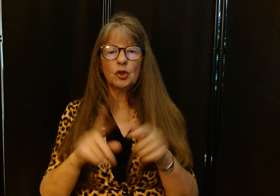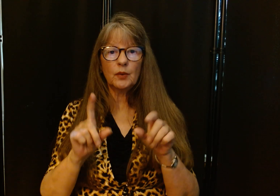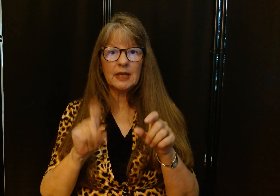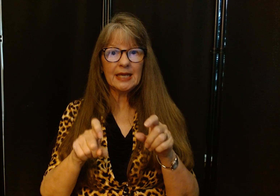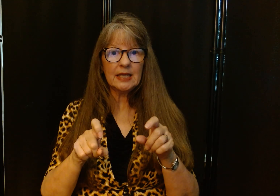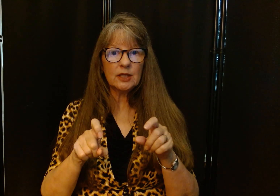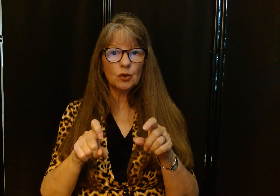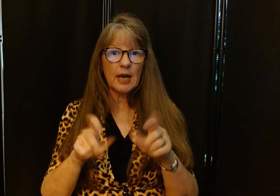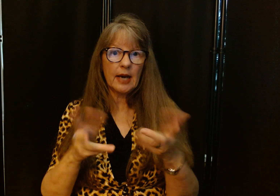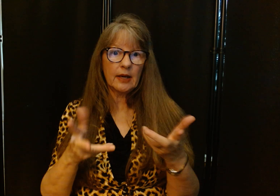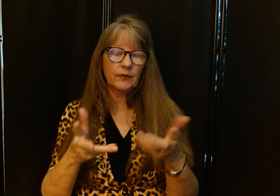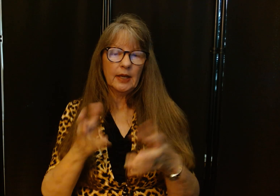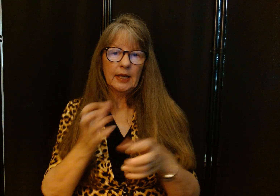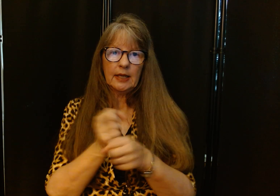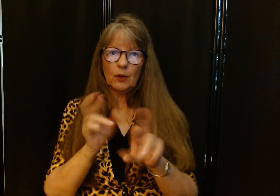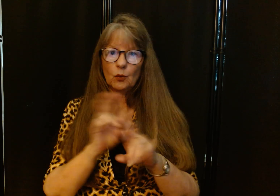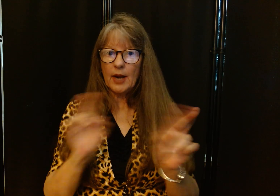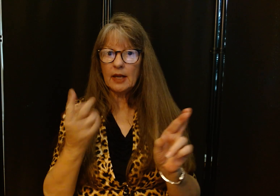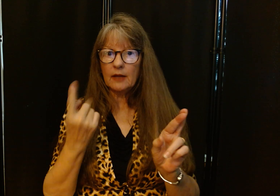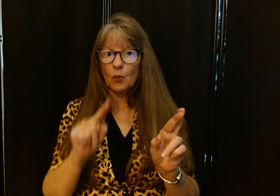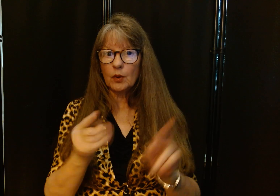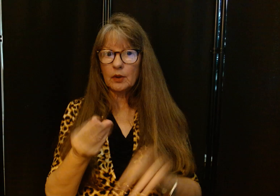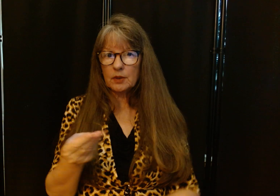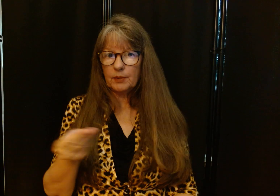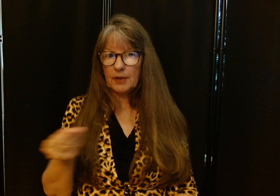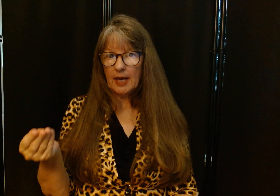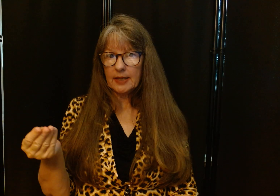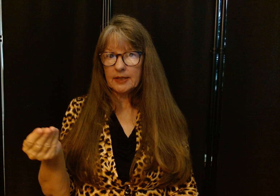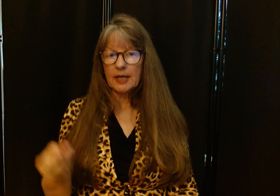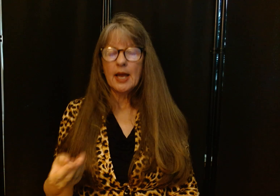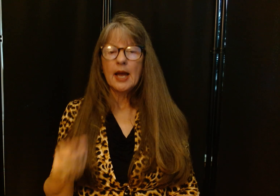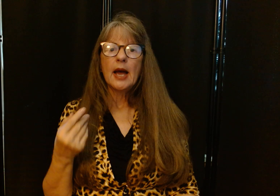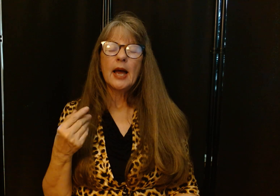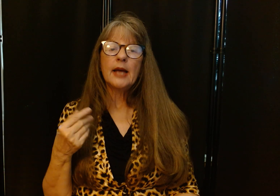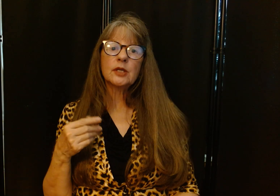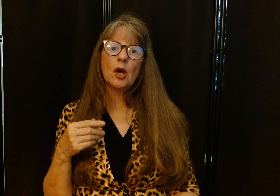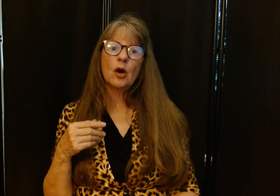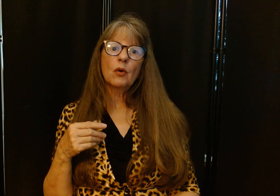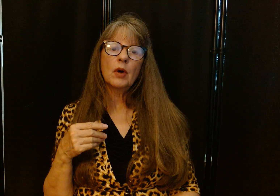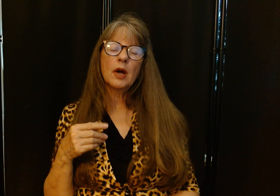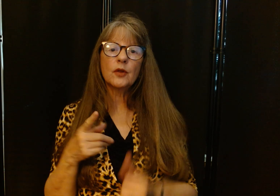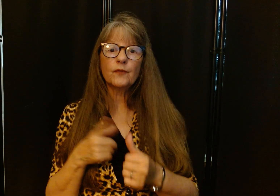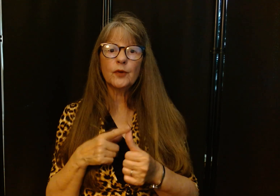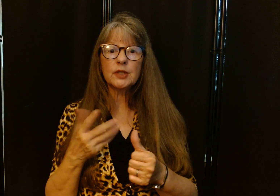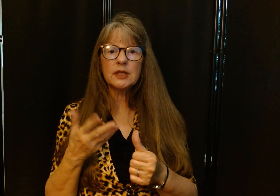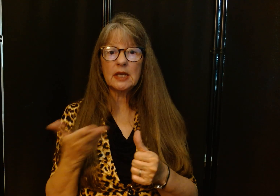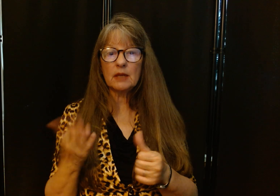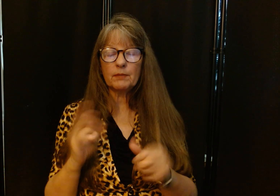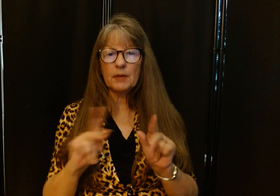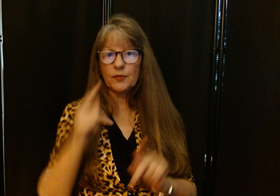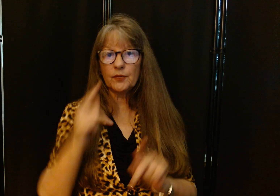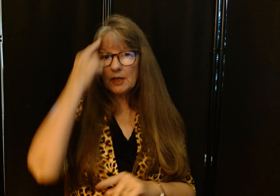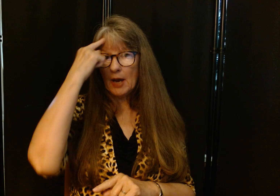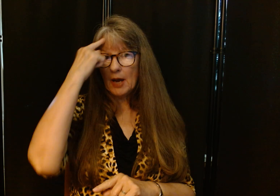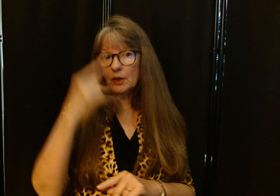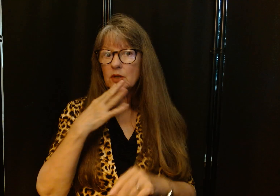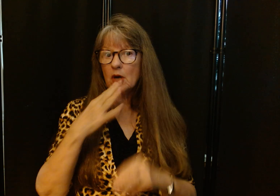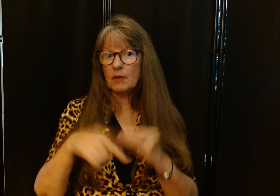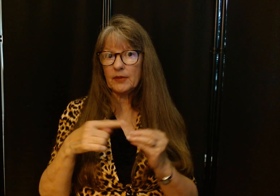would need to kind of get ready for supplies. And so the first thing that people think about, we're going to talk about that, I'm going